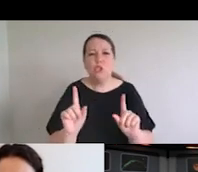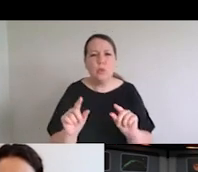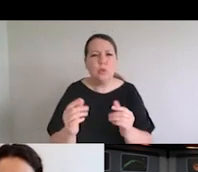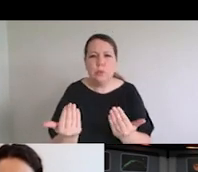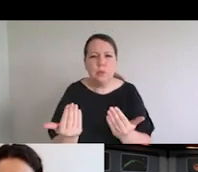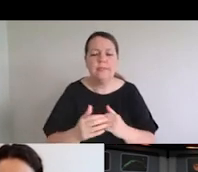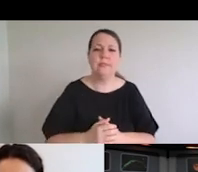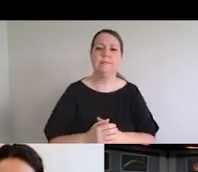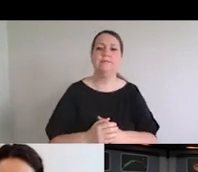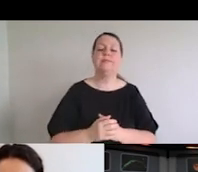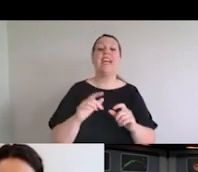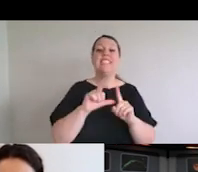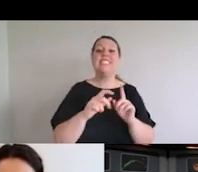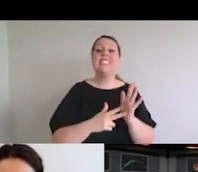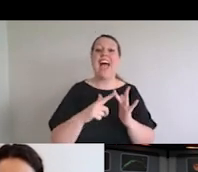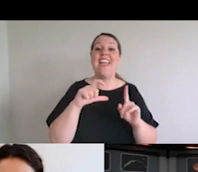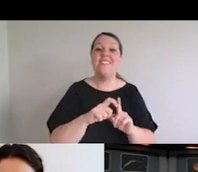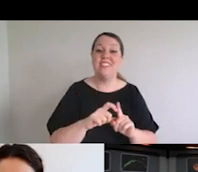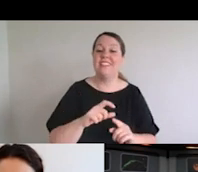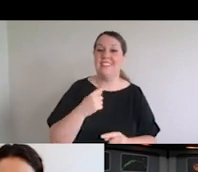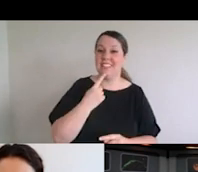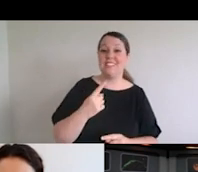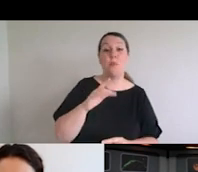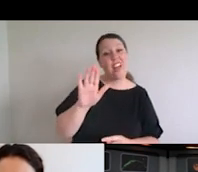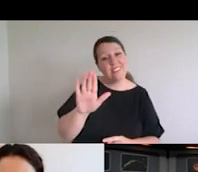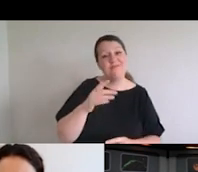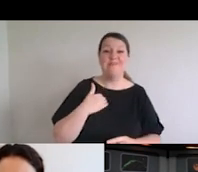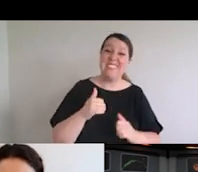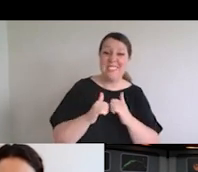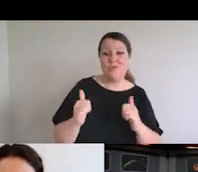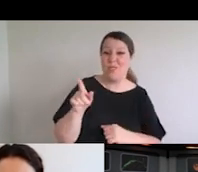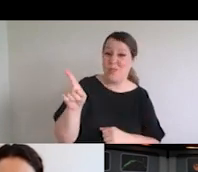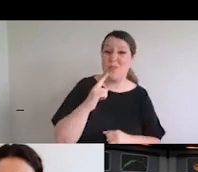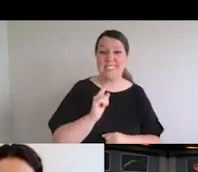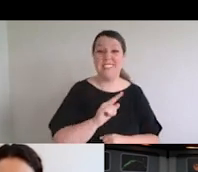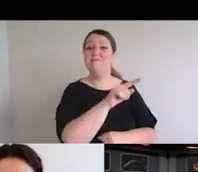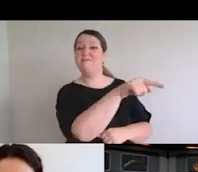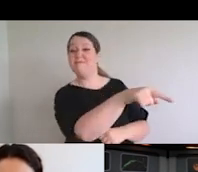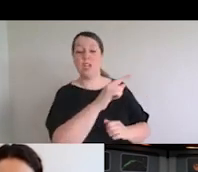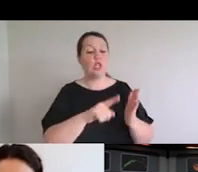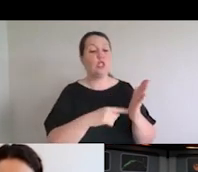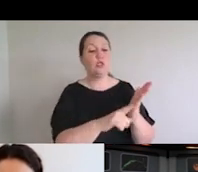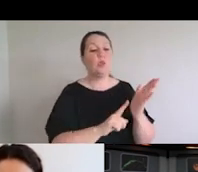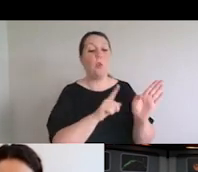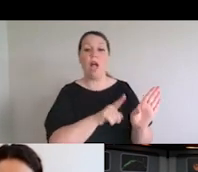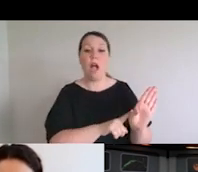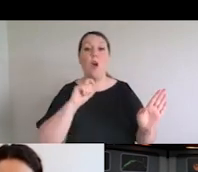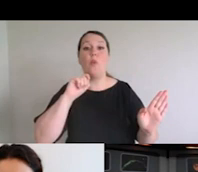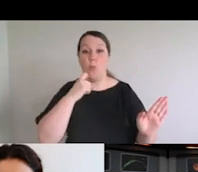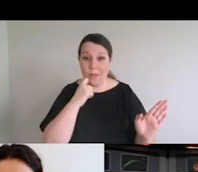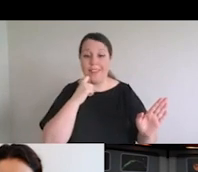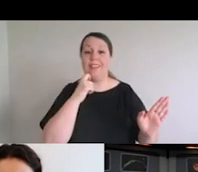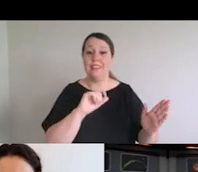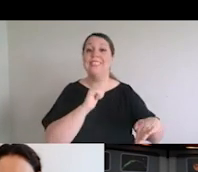one thing you said, not to disagree with you, but to say you said in July they're going to introduce a legislation that does not meet